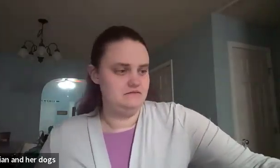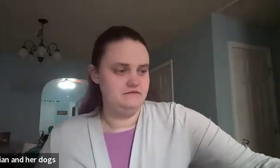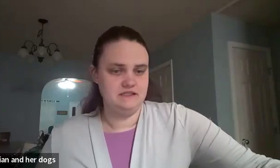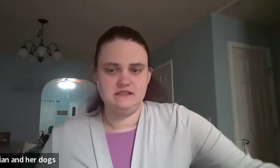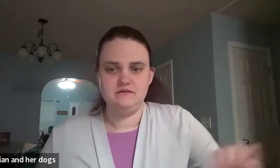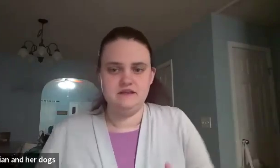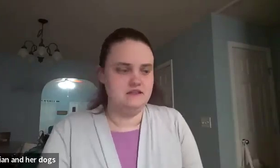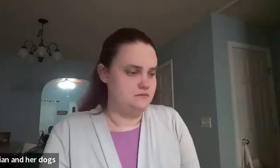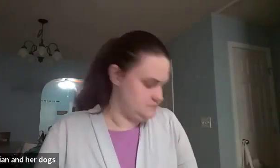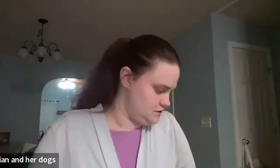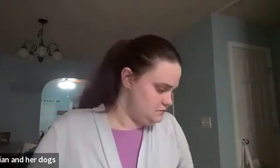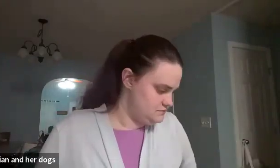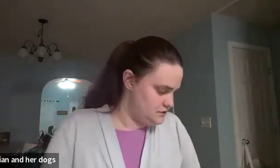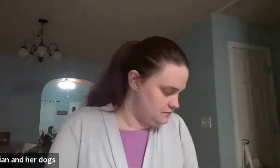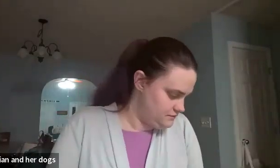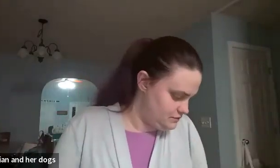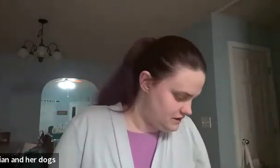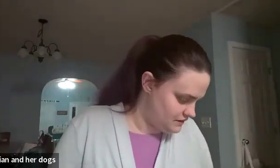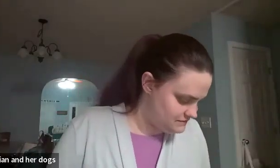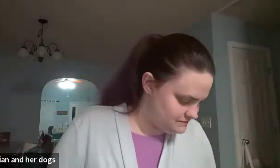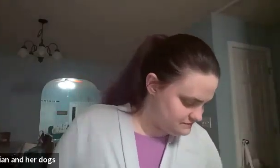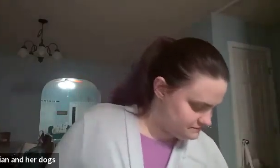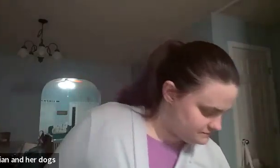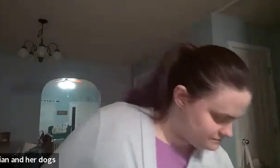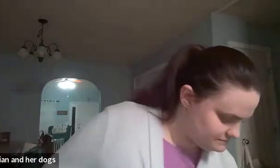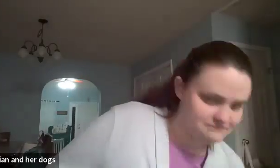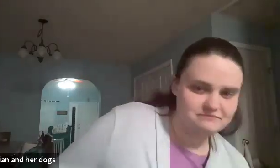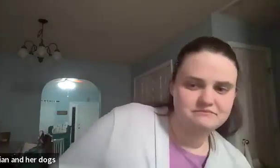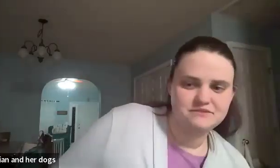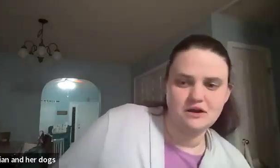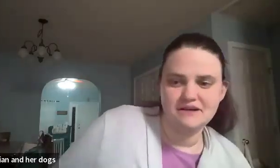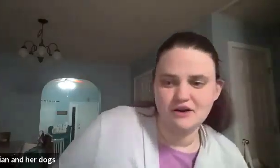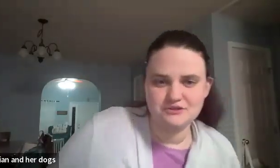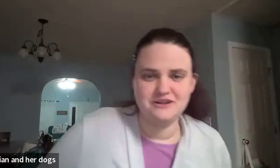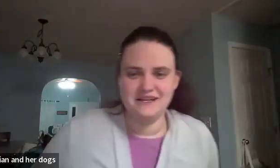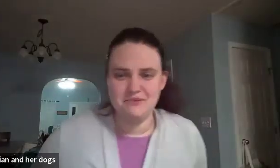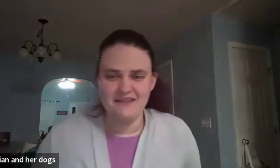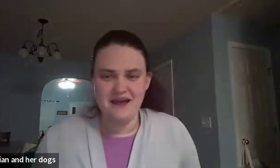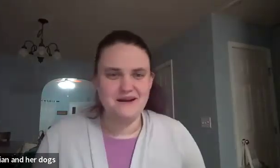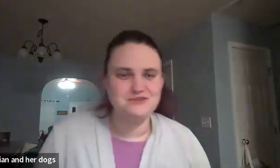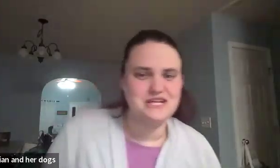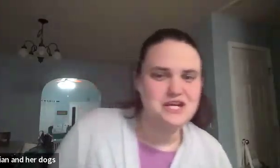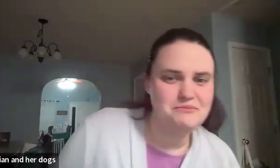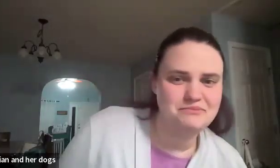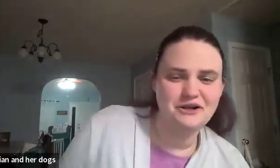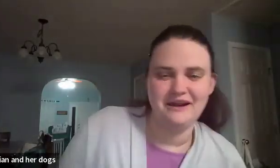I'll fix that list there. Nope, no, you cannot. I'm sorry, my dog was trying to get up on my lap and I'm just like, nope, putting her